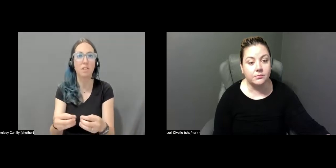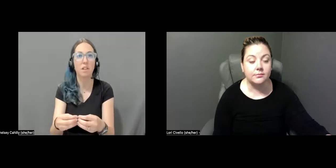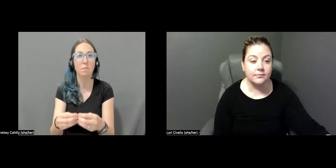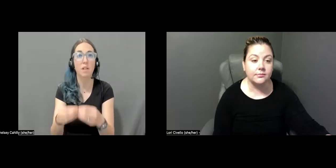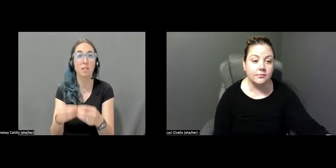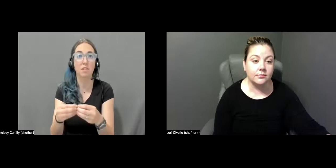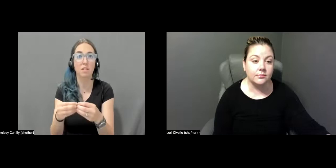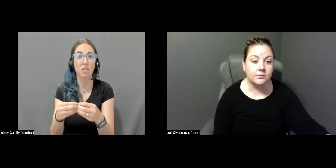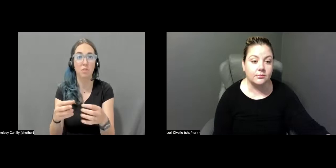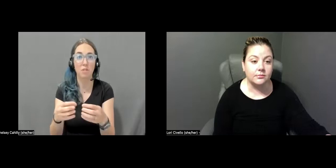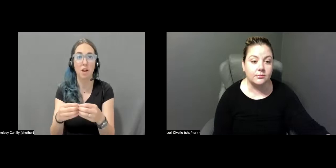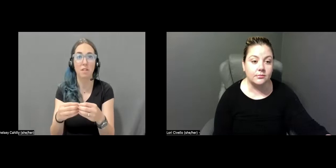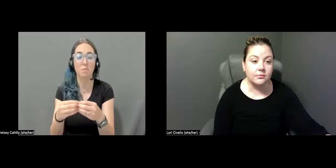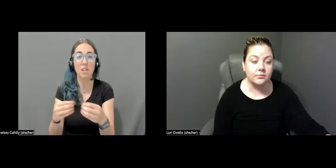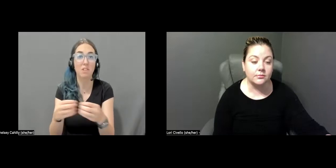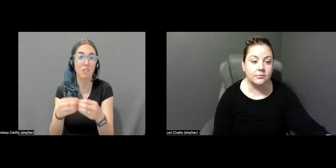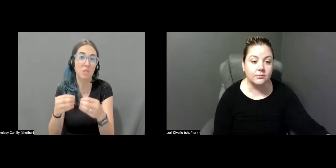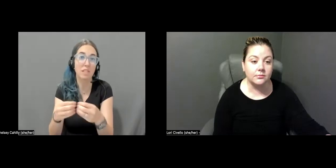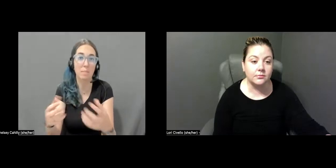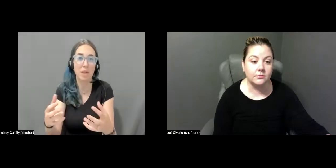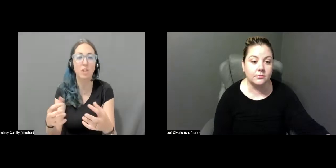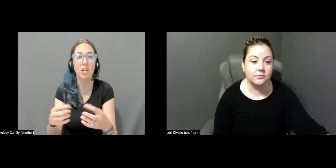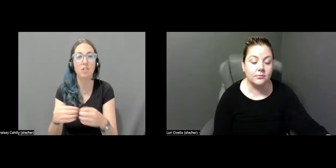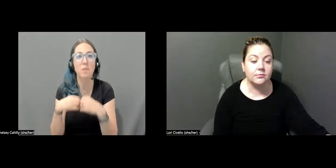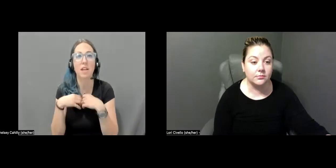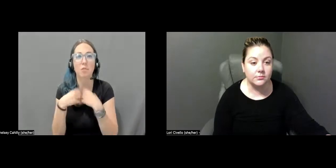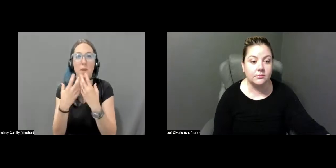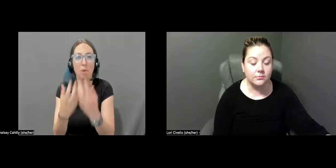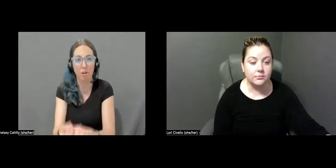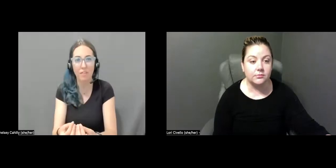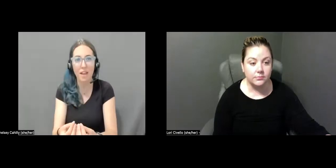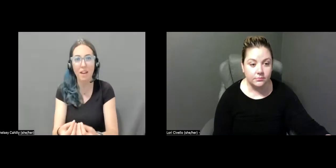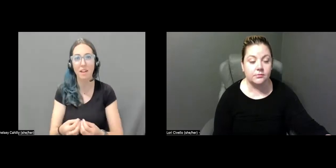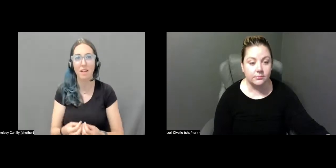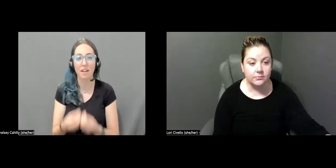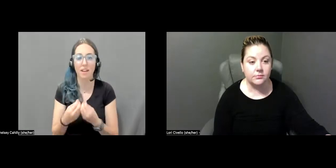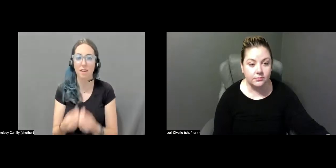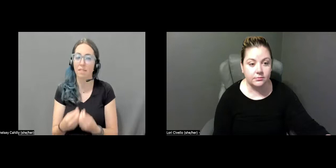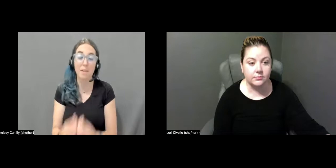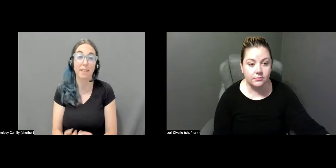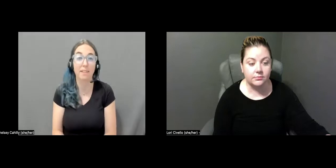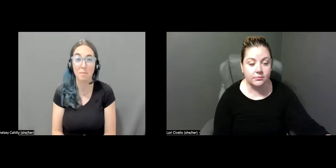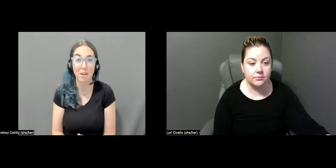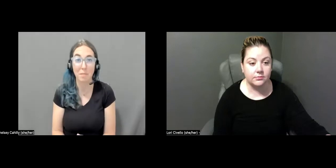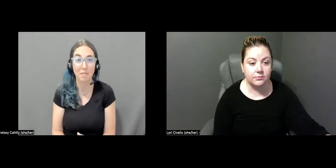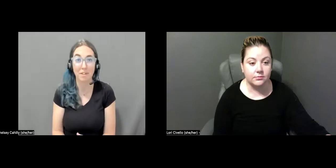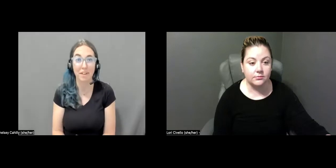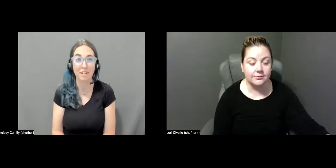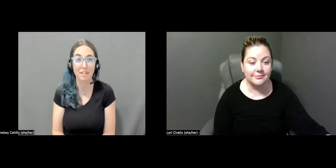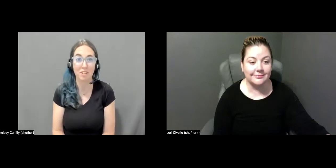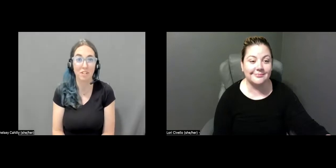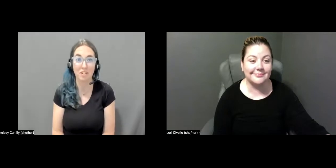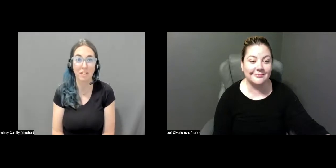connection because due to not speaking using the same language, and just being able to be a part of that, man, that gets me out of bed every